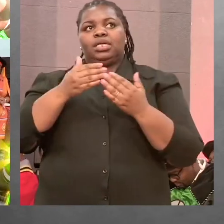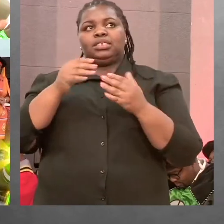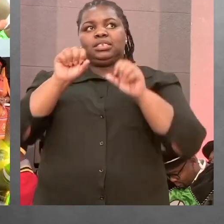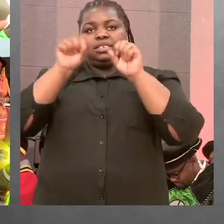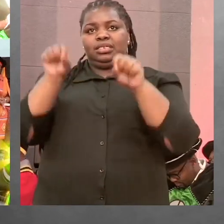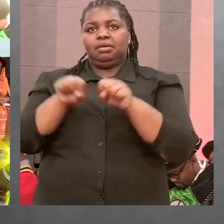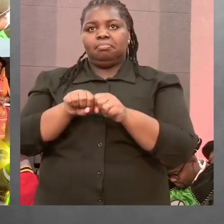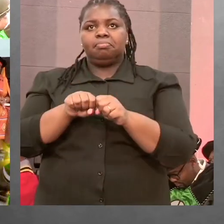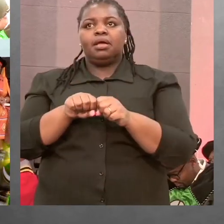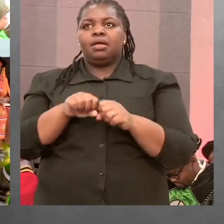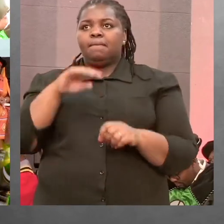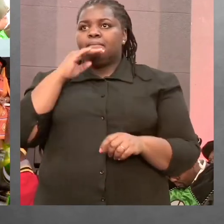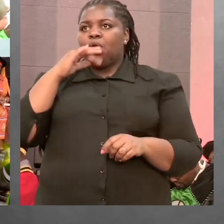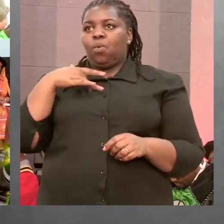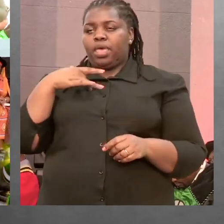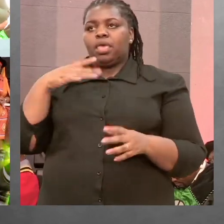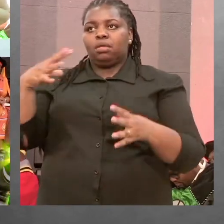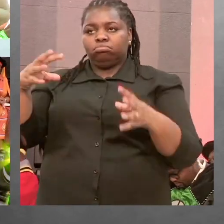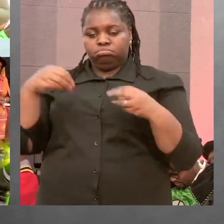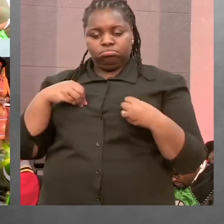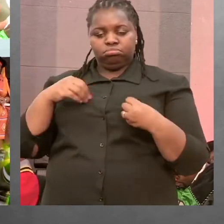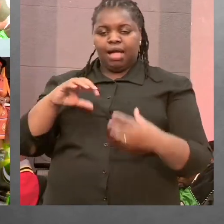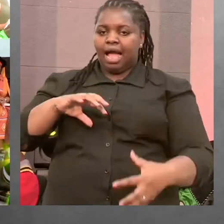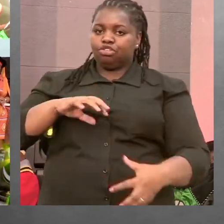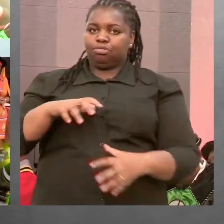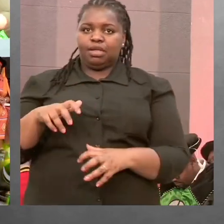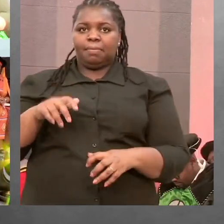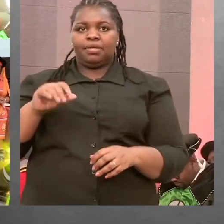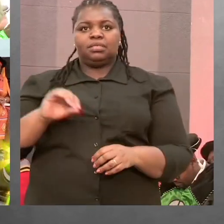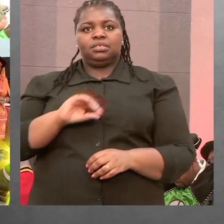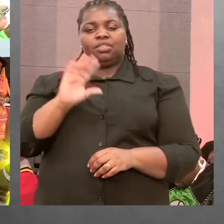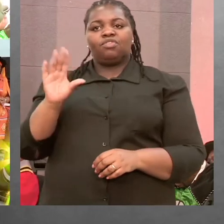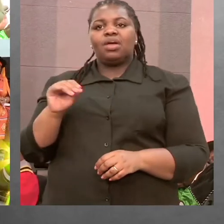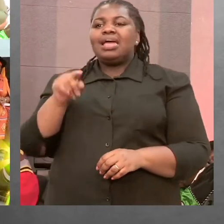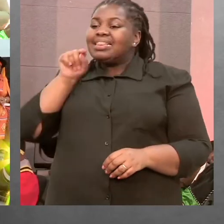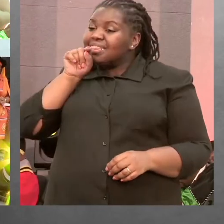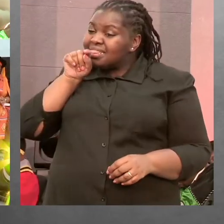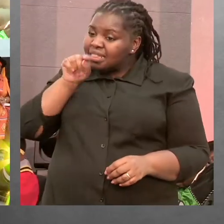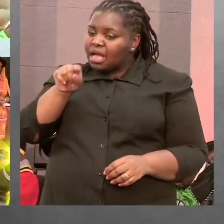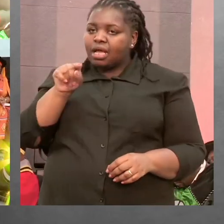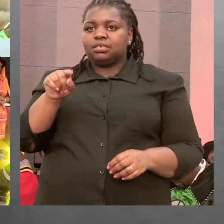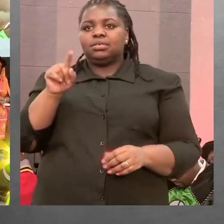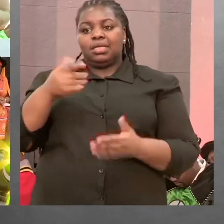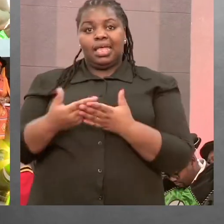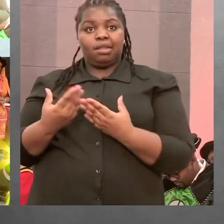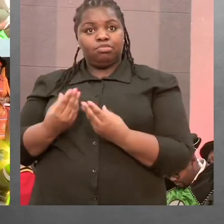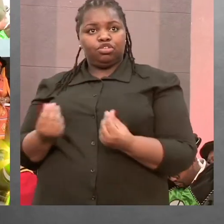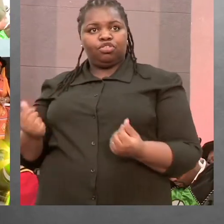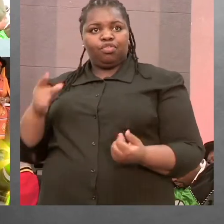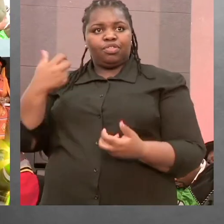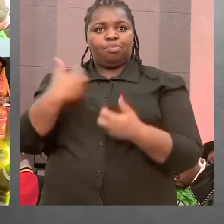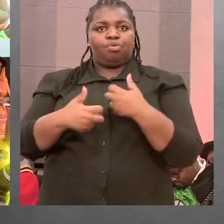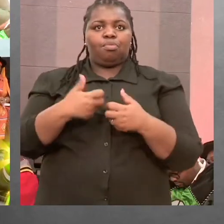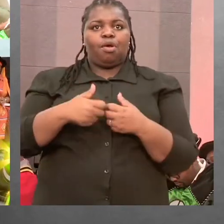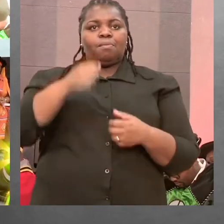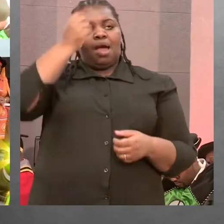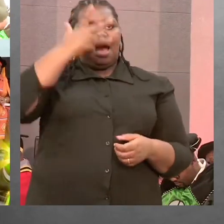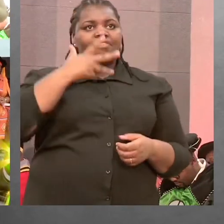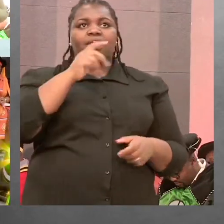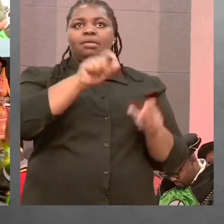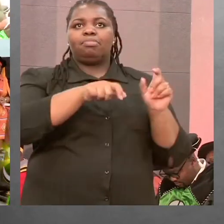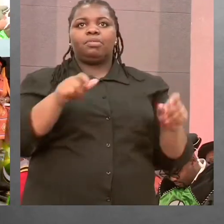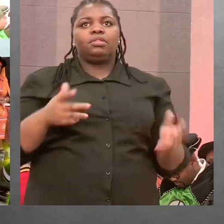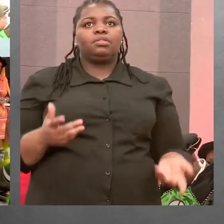education philosophy that we have adopted in the country? And can that instrument resolve the problems of the African